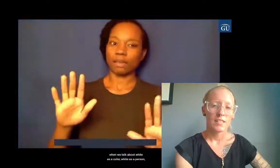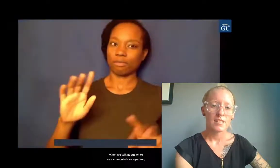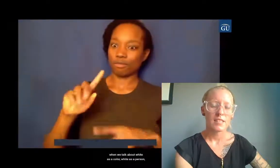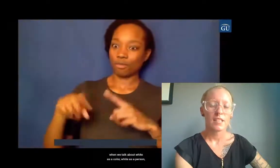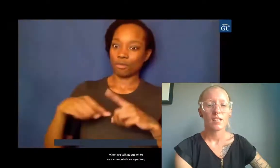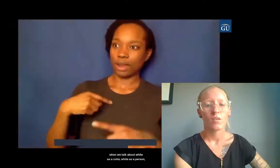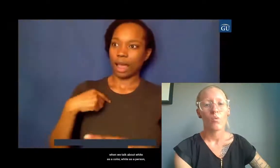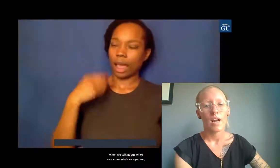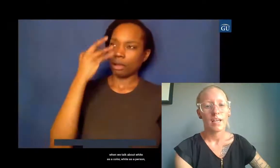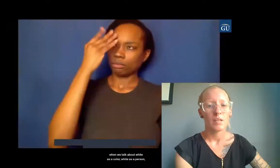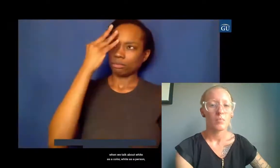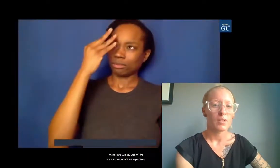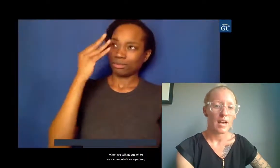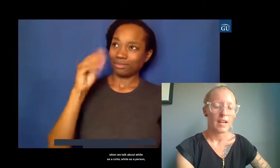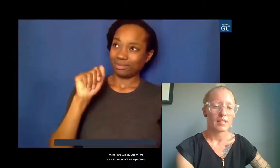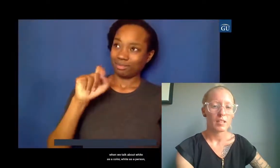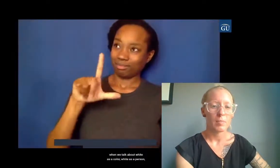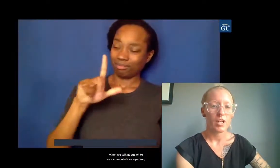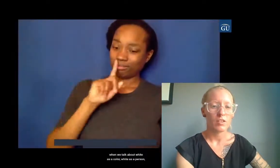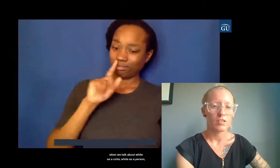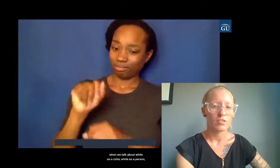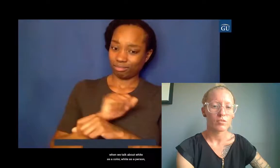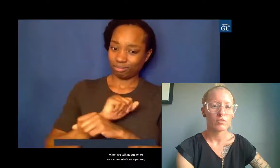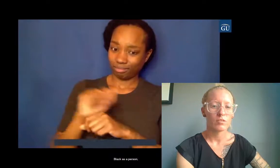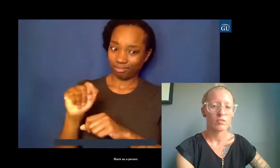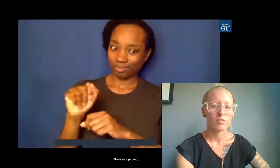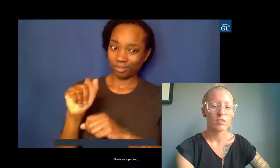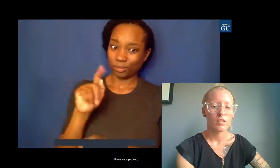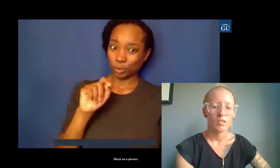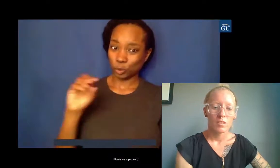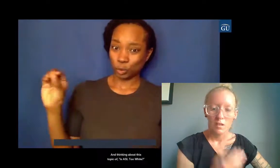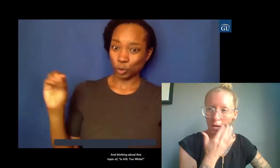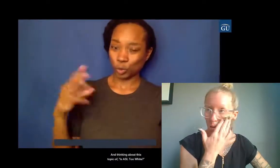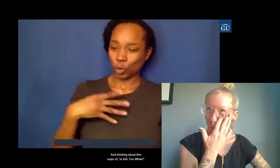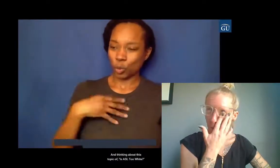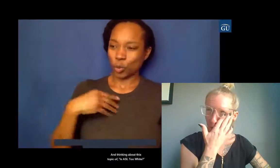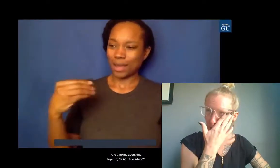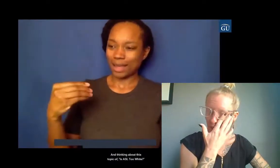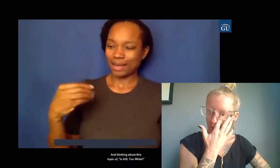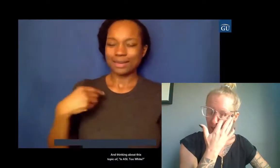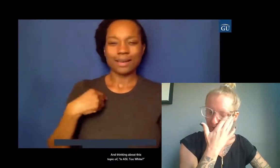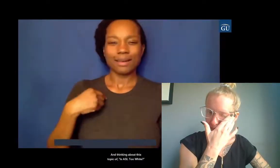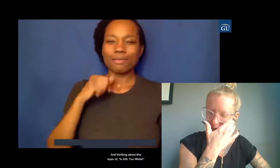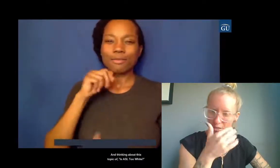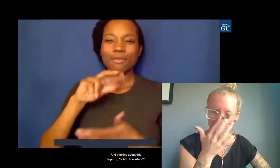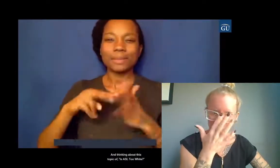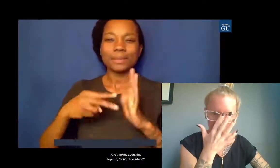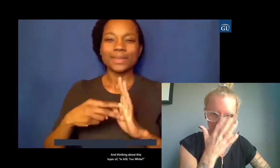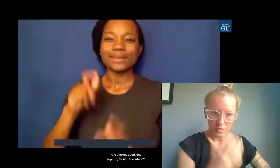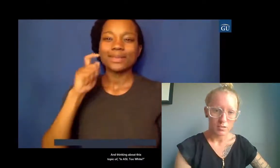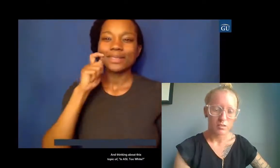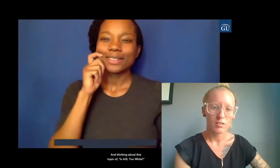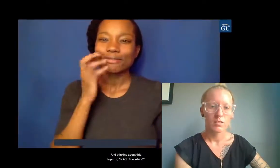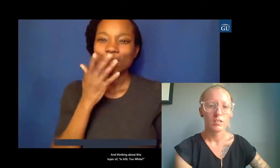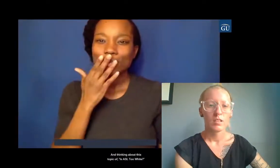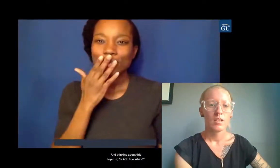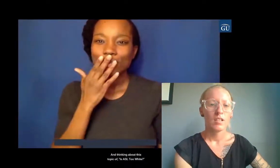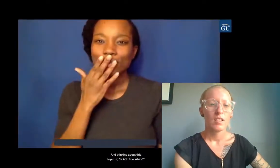When discussing white and Black and comparing the two, and learning ASL as a Black